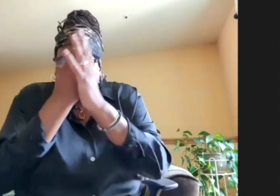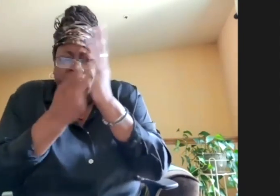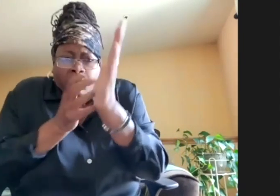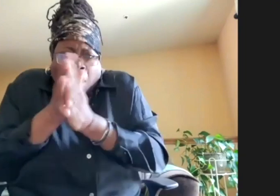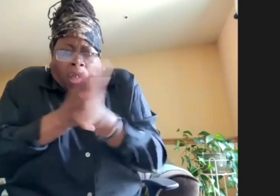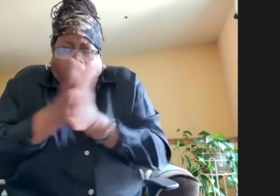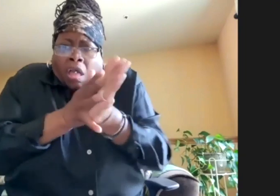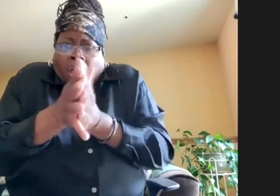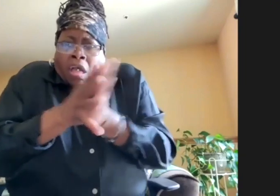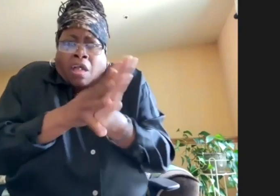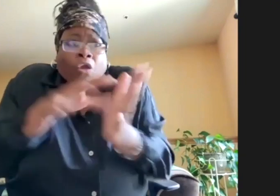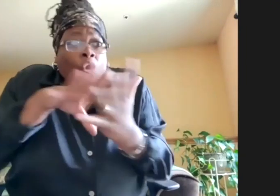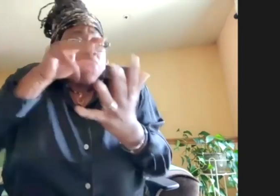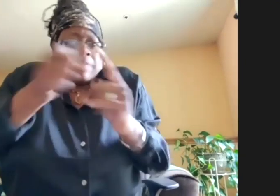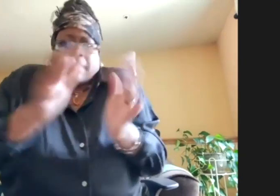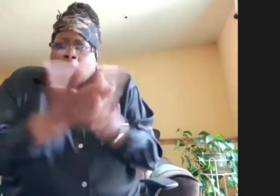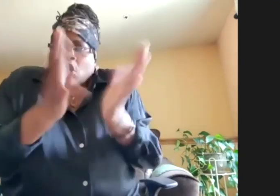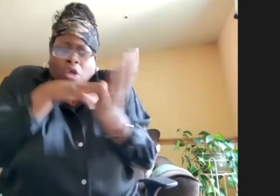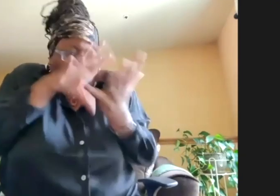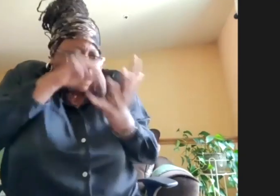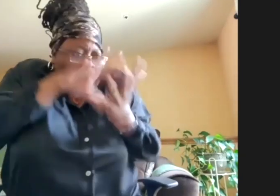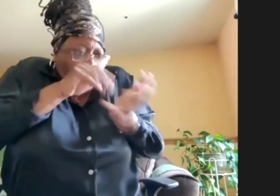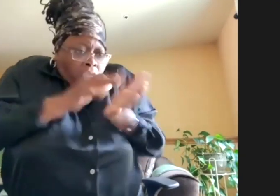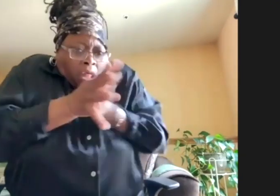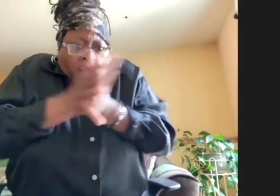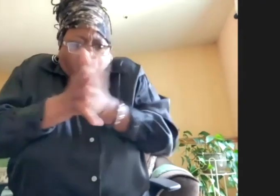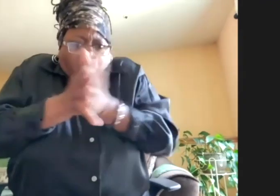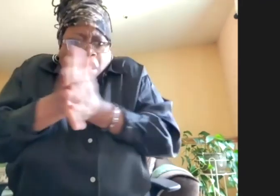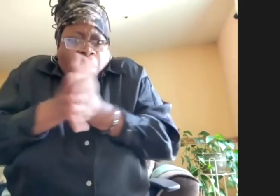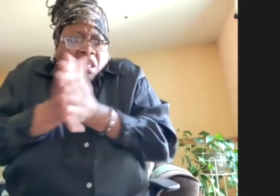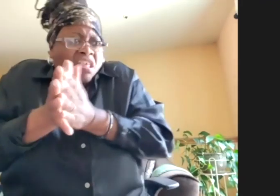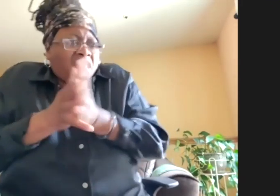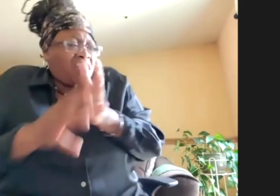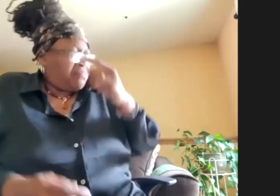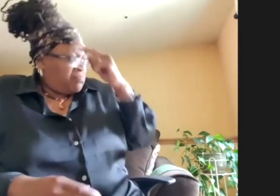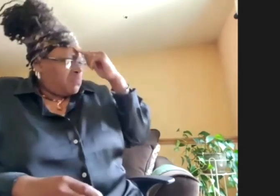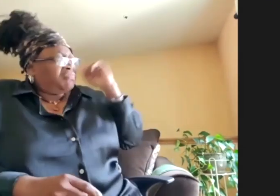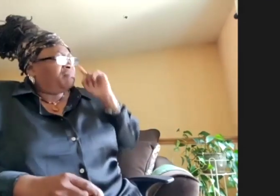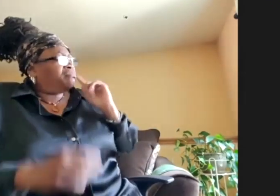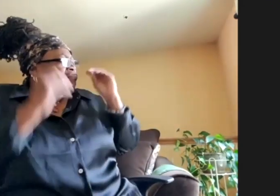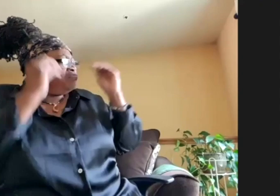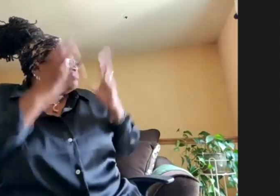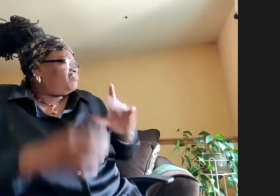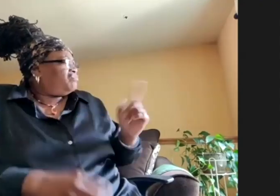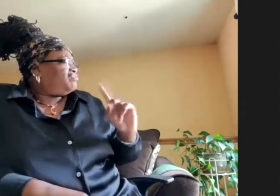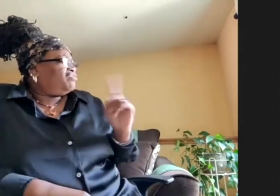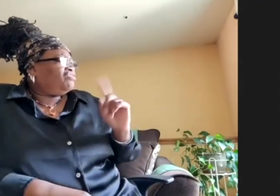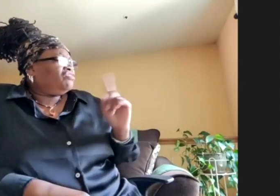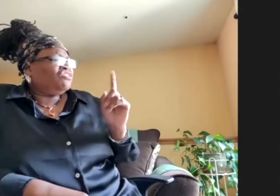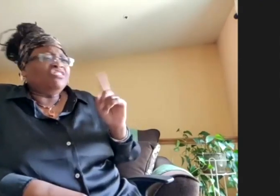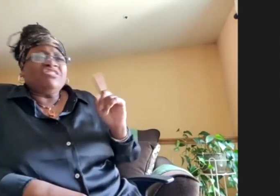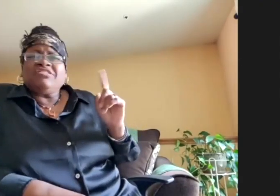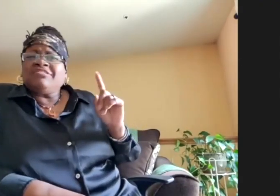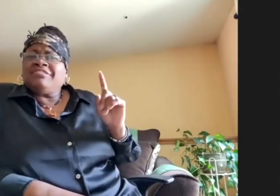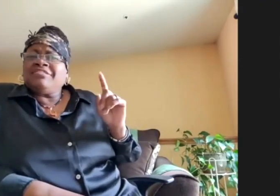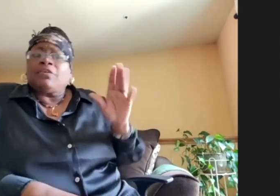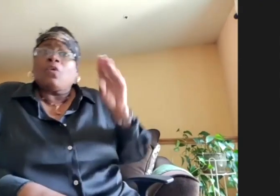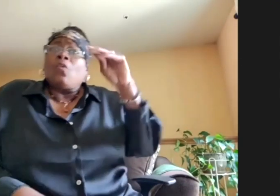scene, 91, 93, around that time, I felt like I was really motivated to learn. But I looked for Black